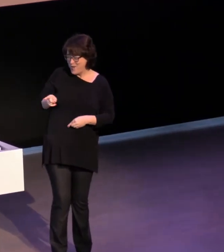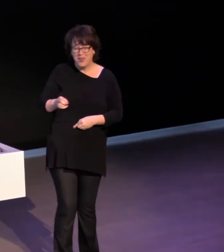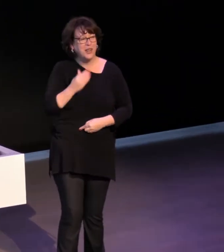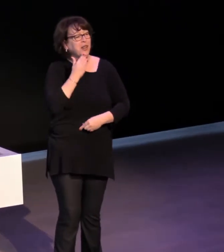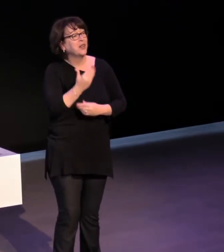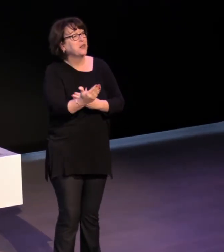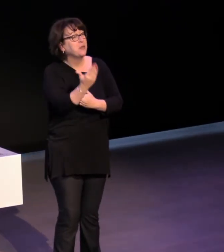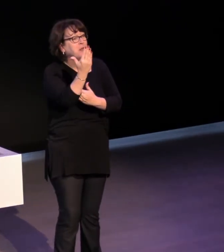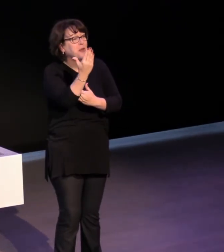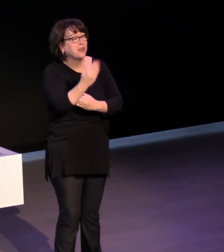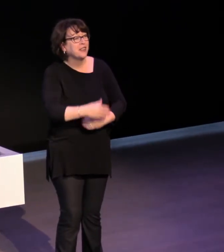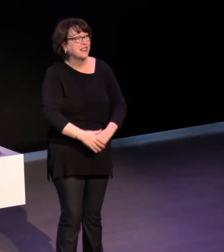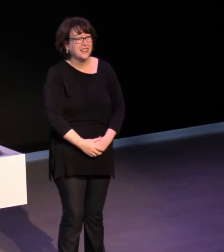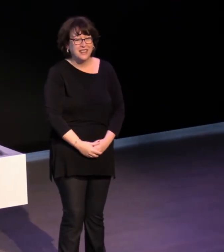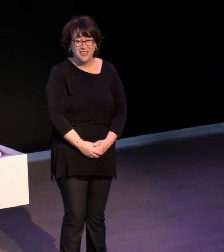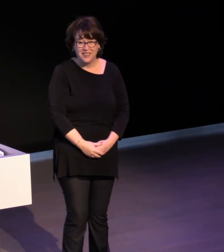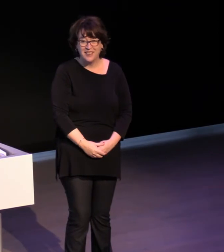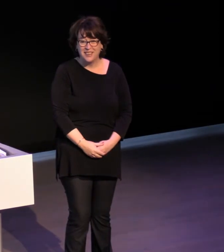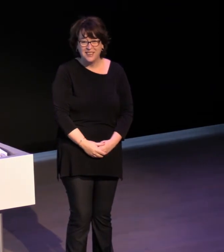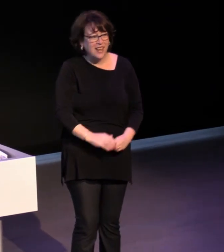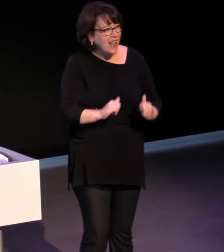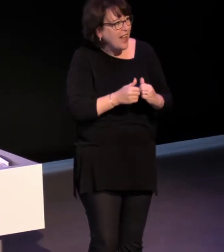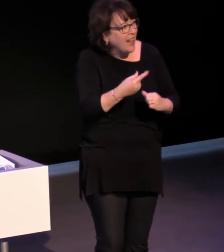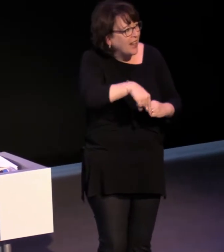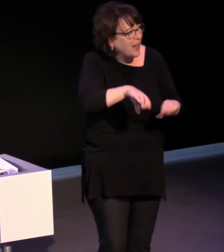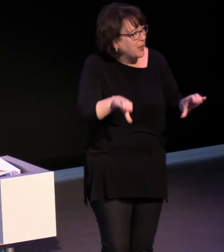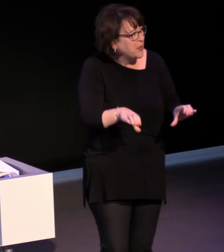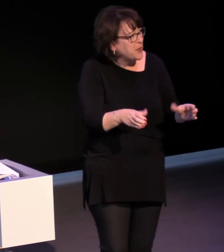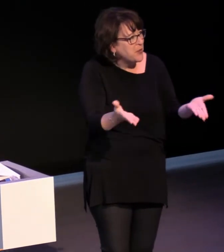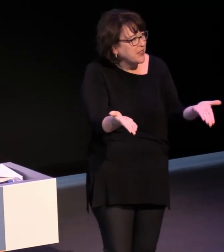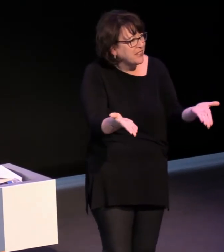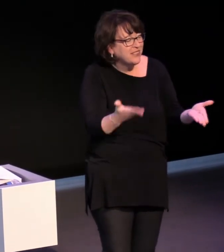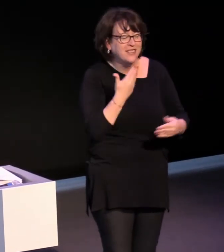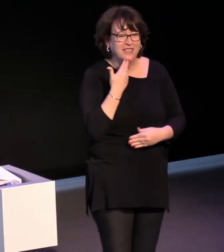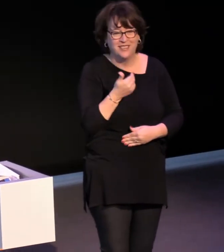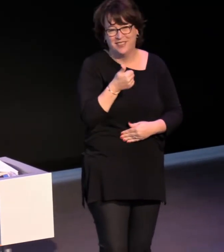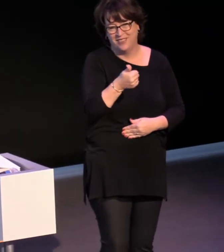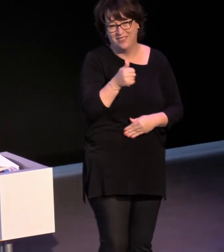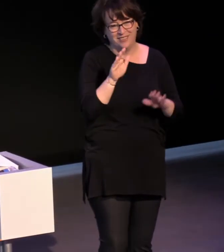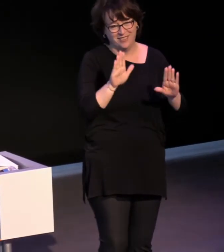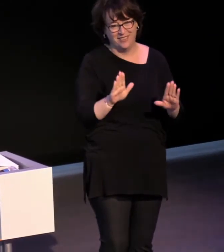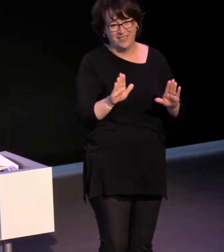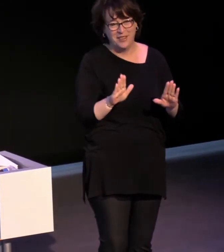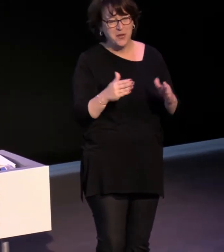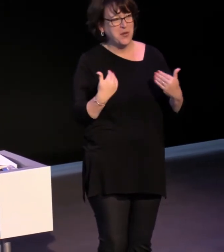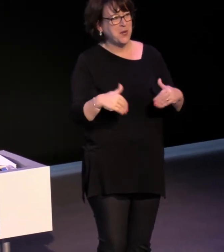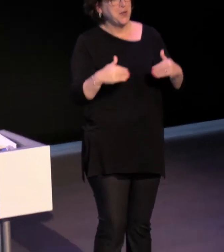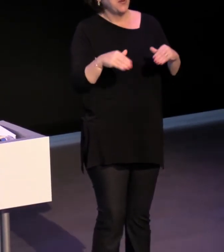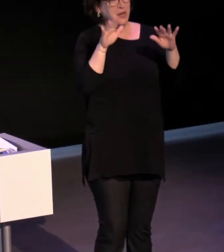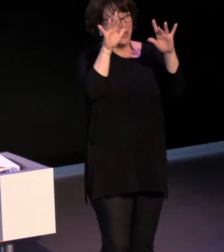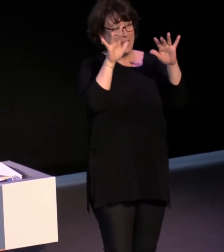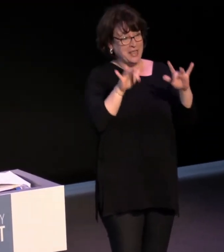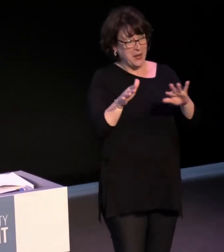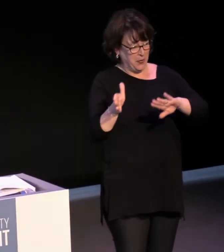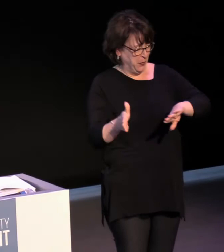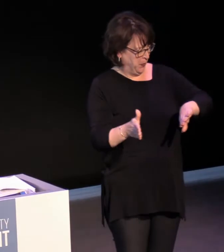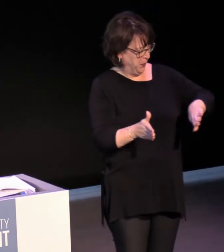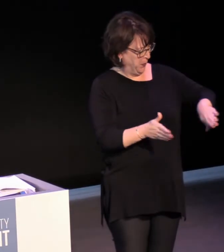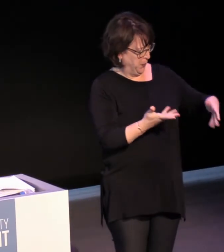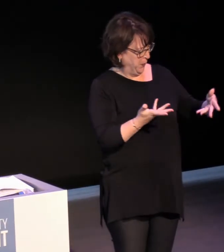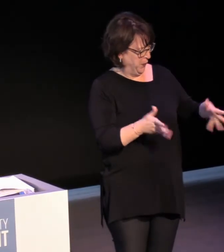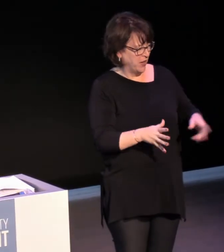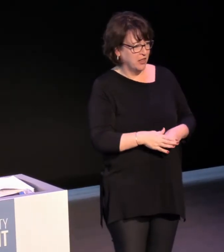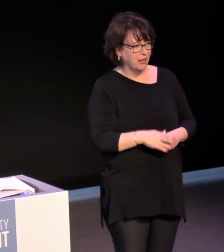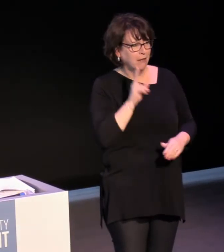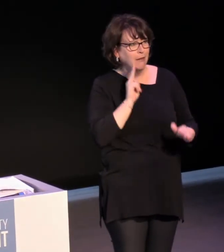Good morning. How are we all doing? Excellent. We made it through the snow. Who would have